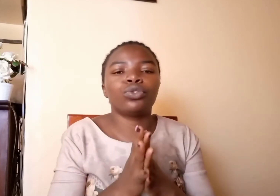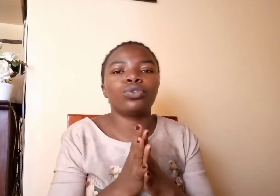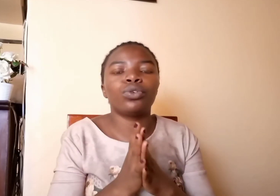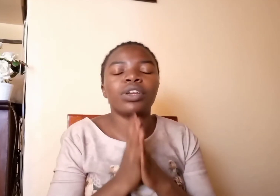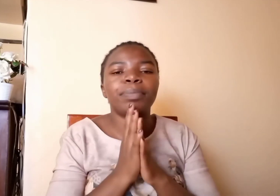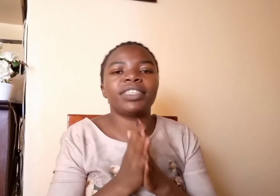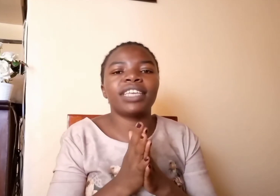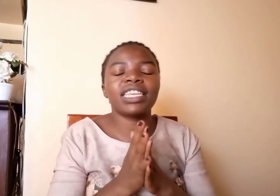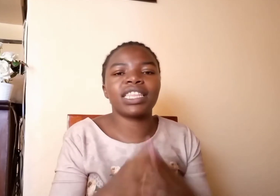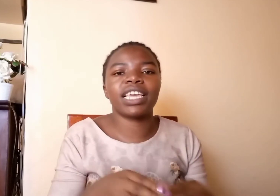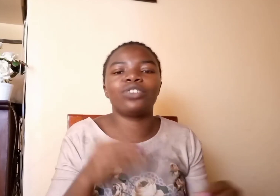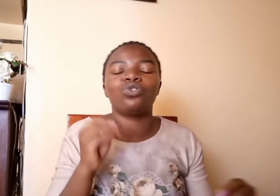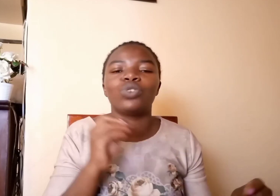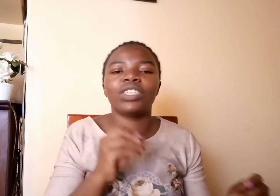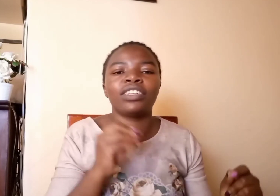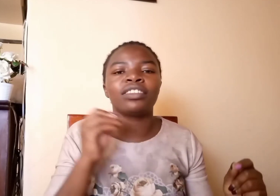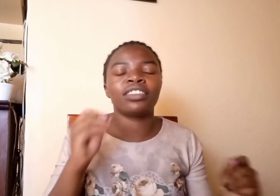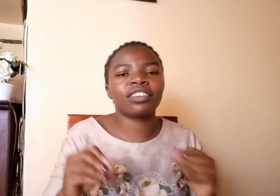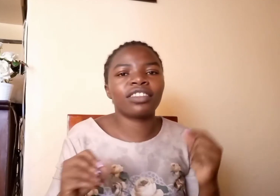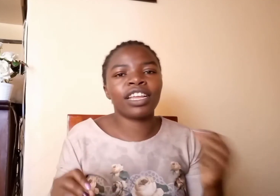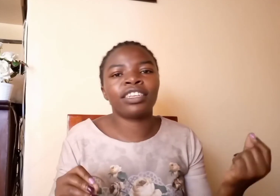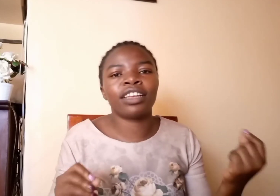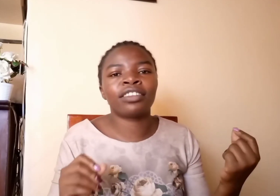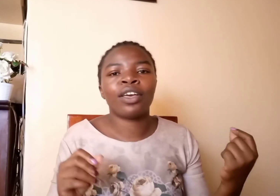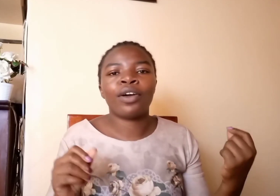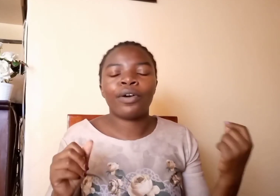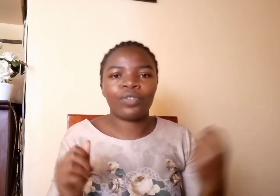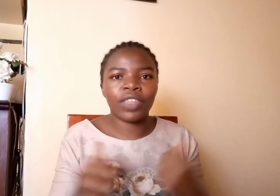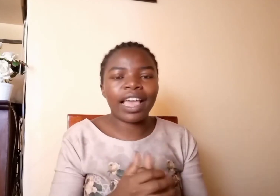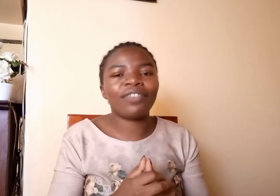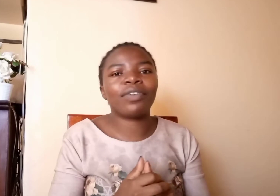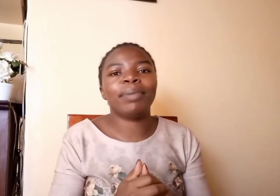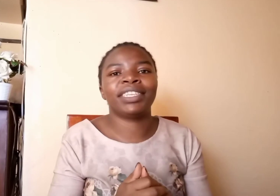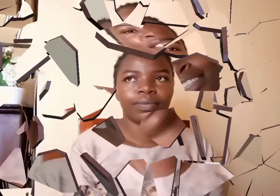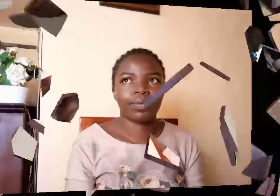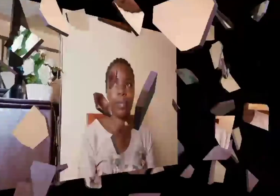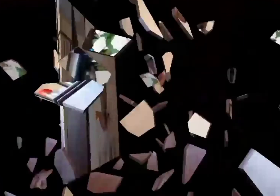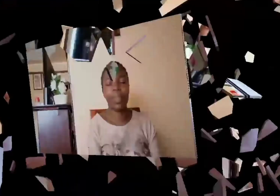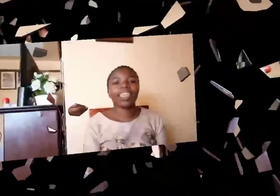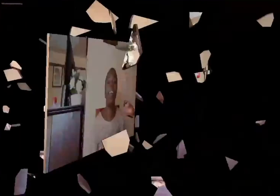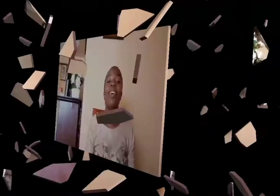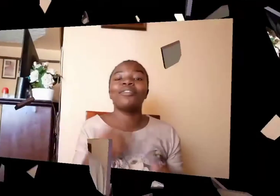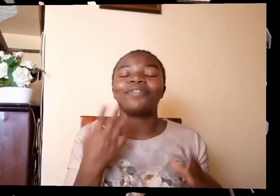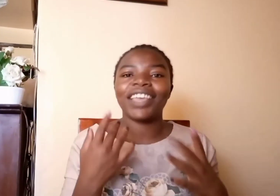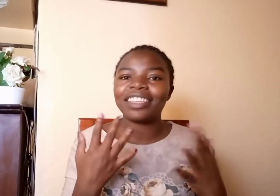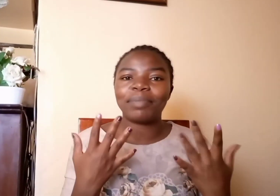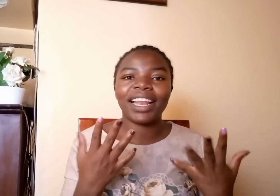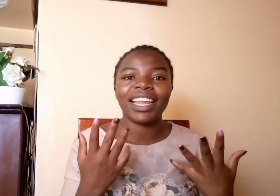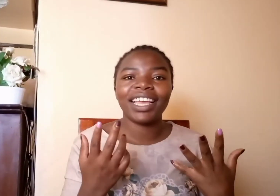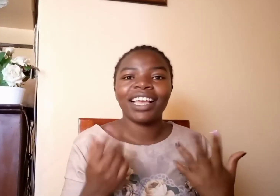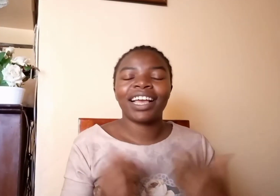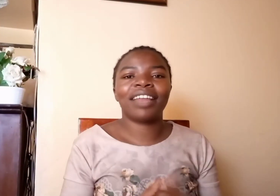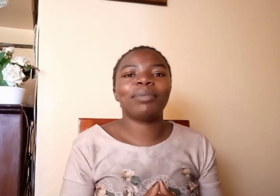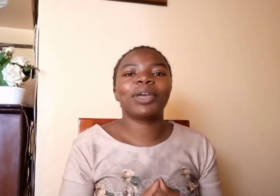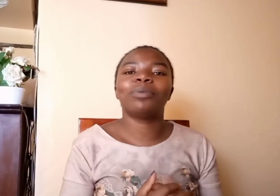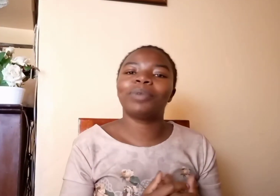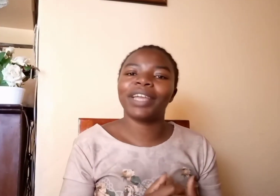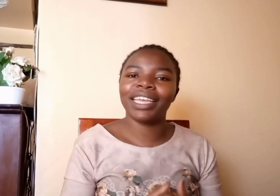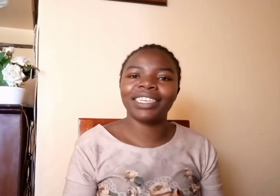to represent the 26 letters of the alphabet. So, fingerspelling can be